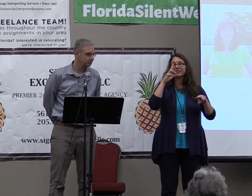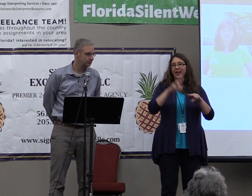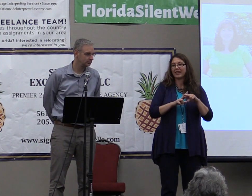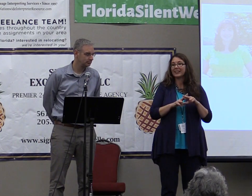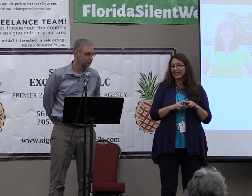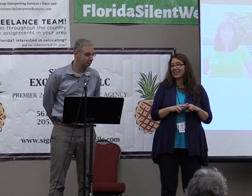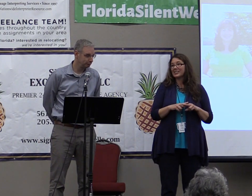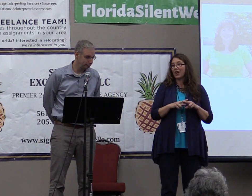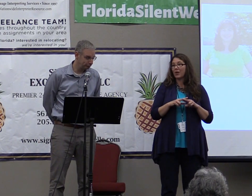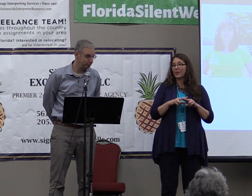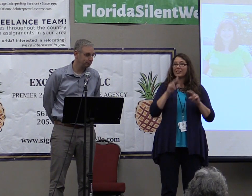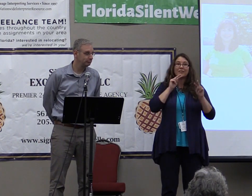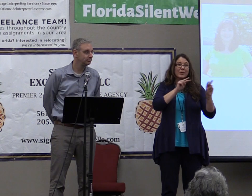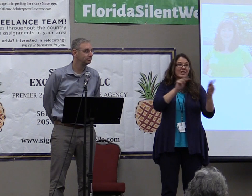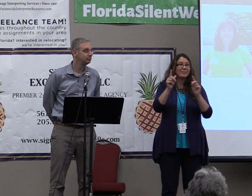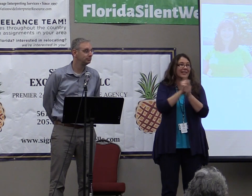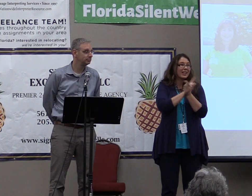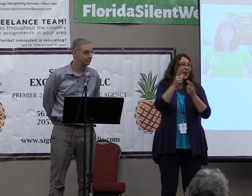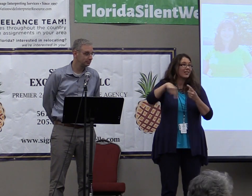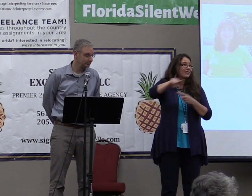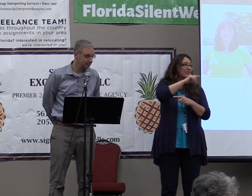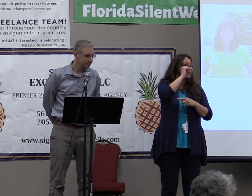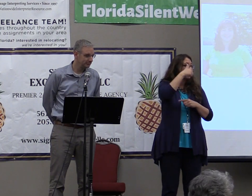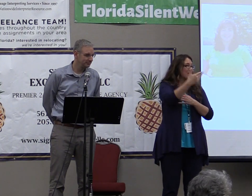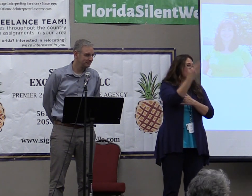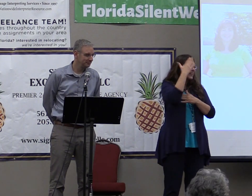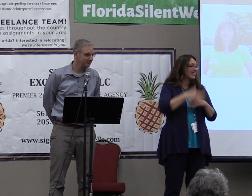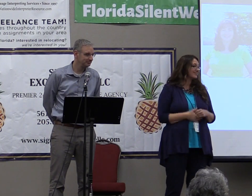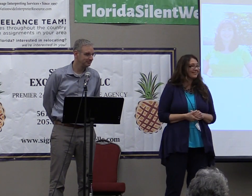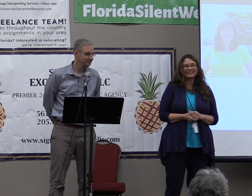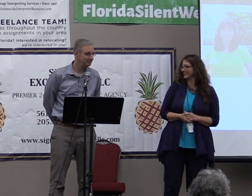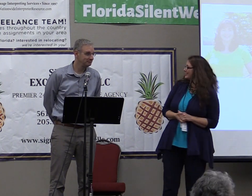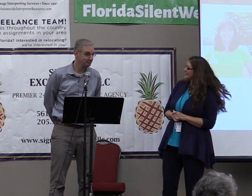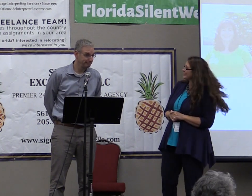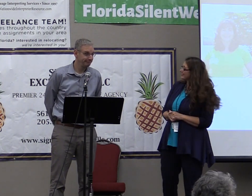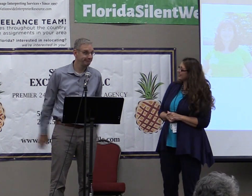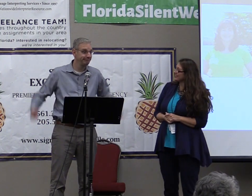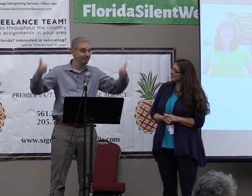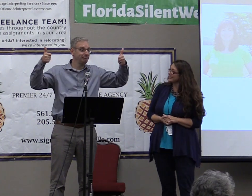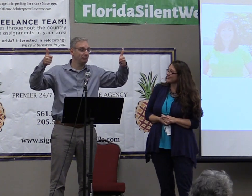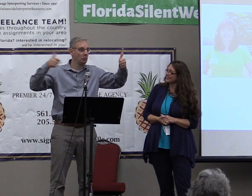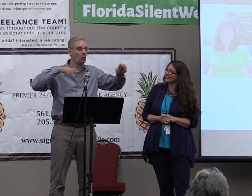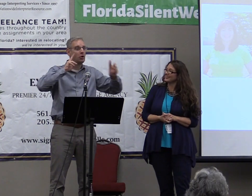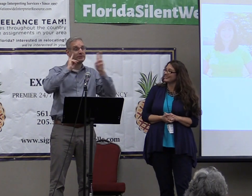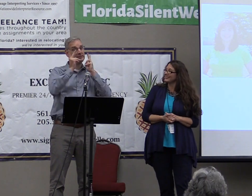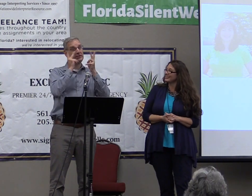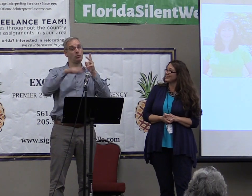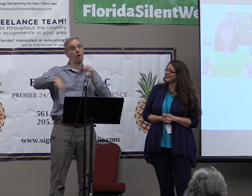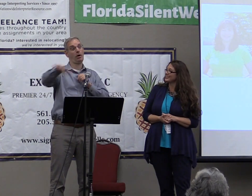so much fun. So we look forward to meeting all of you tomorrow morning.